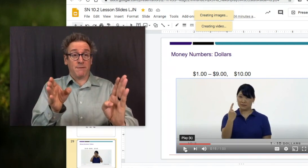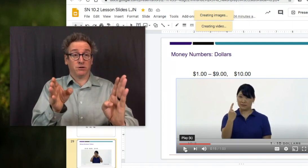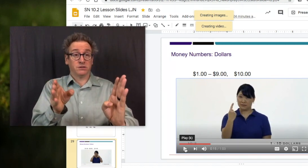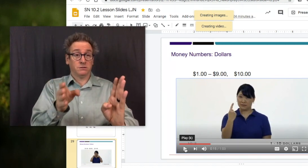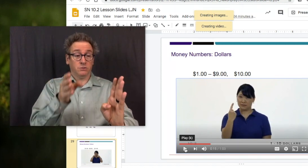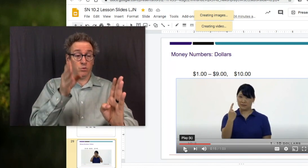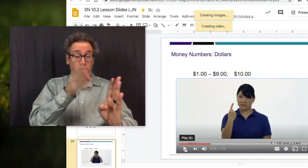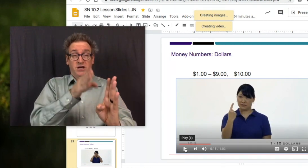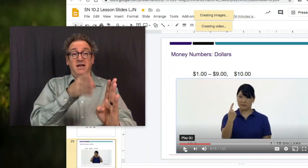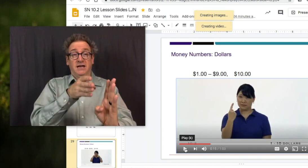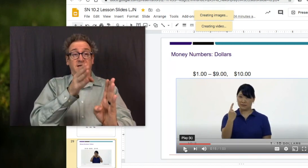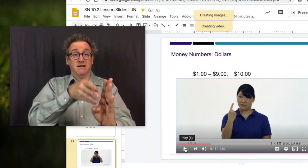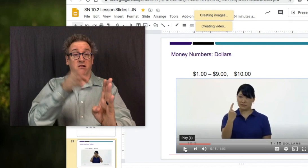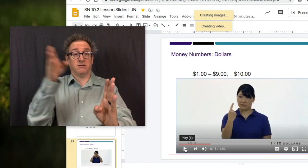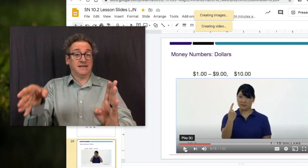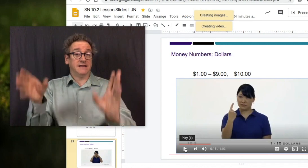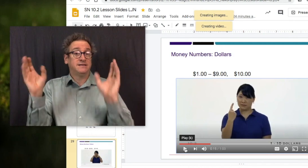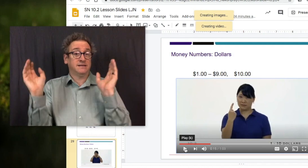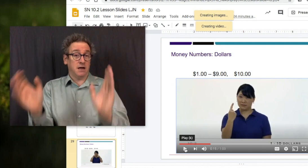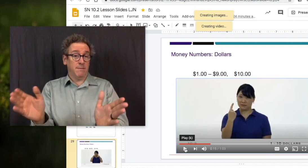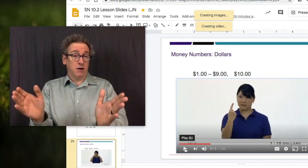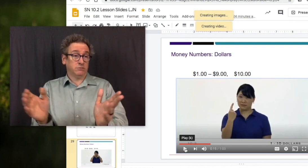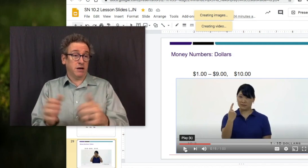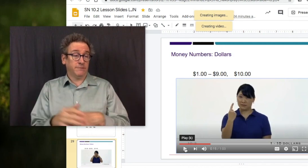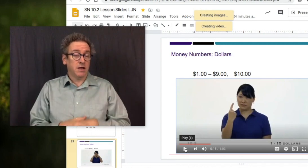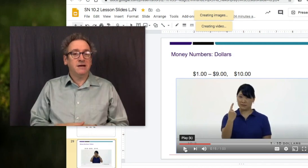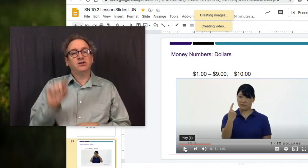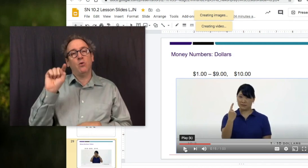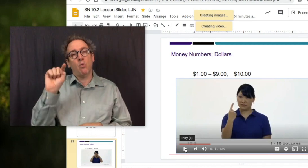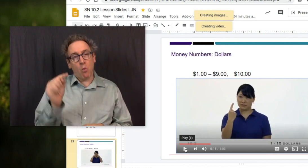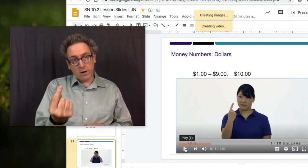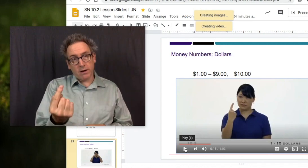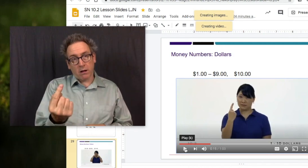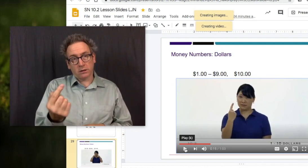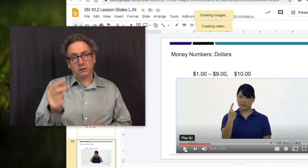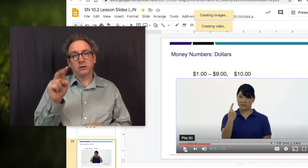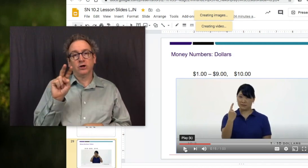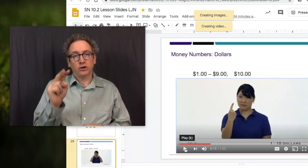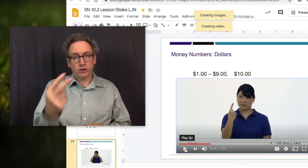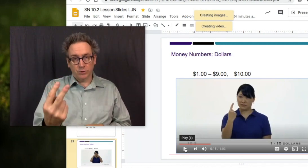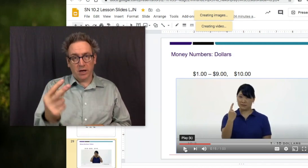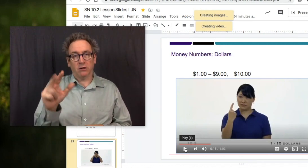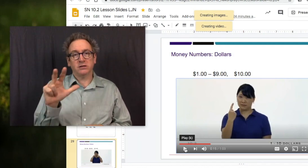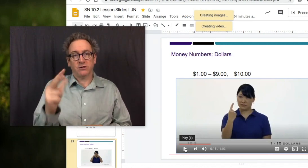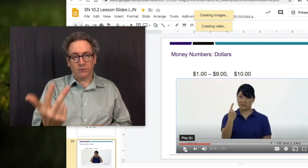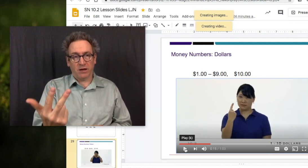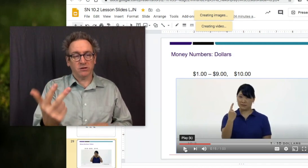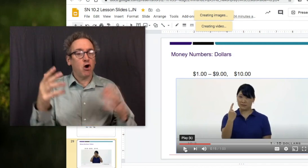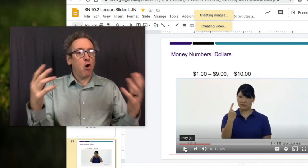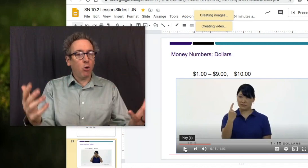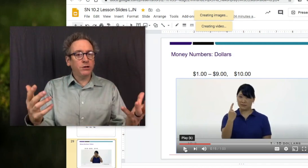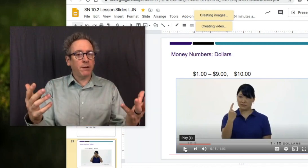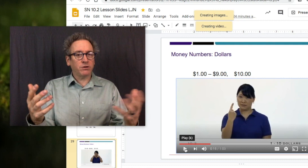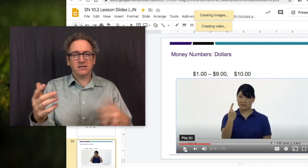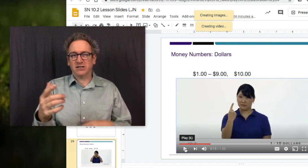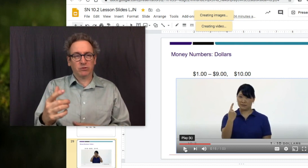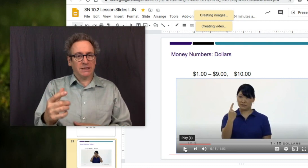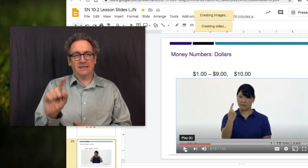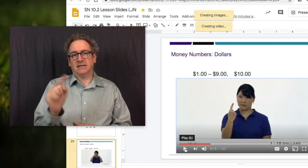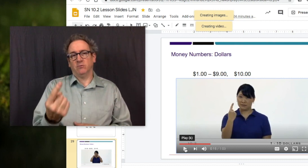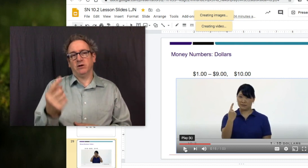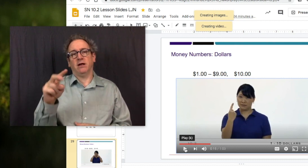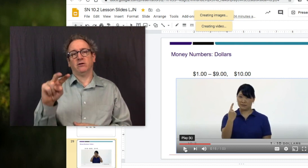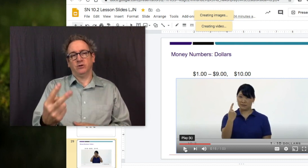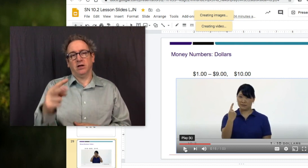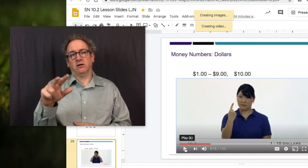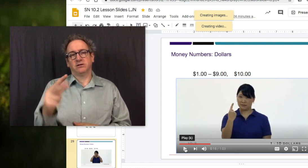the parameters. We're going to need a dollar and cents amount, right? So $1, $2, $3. Whole numbers, that's really